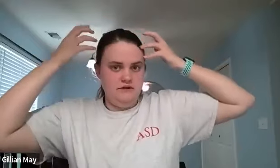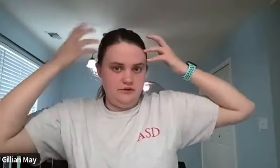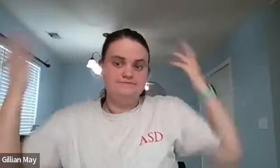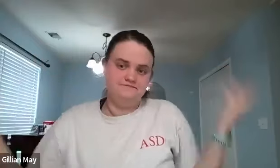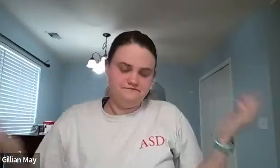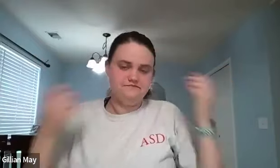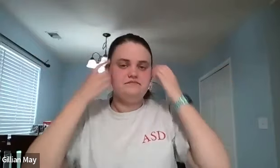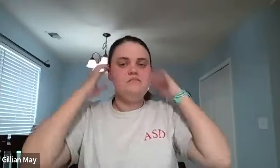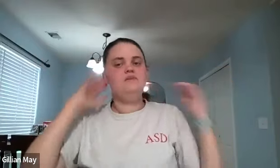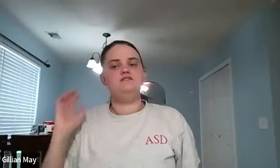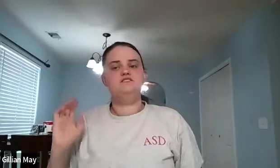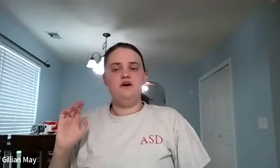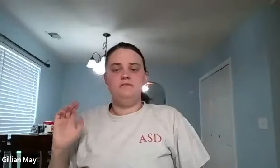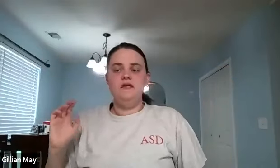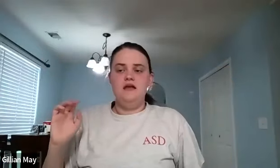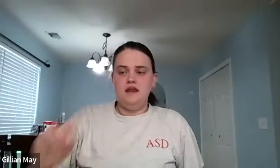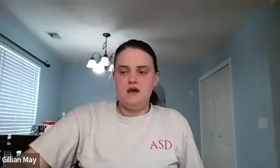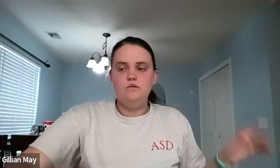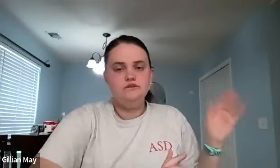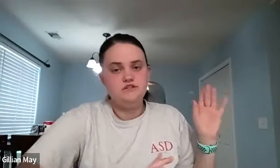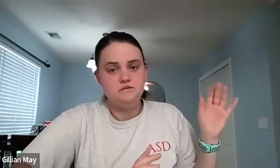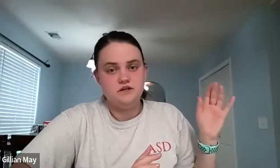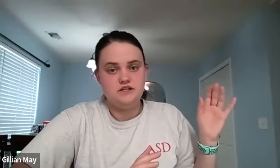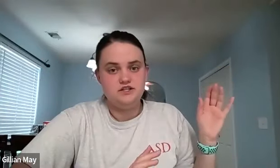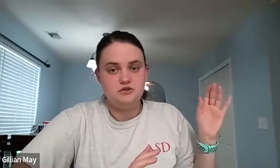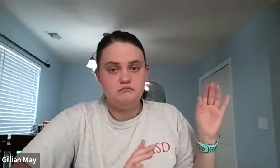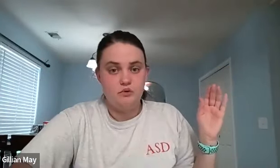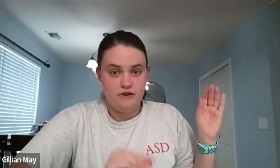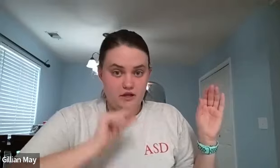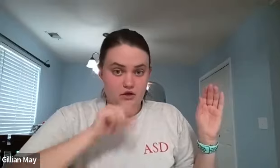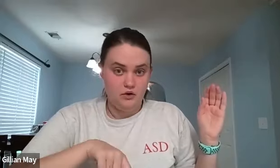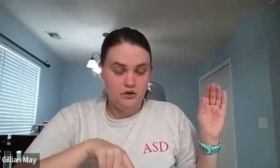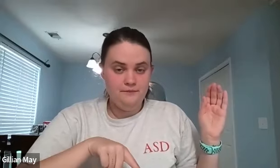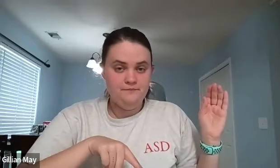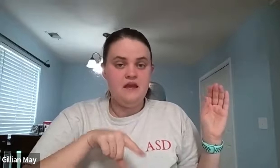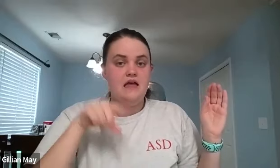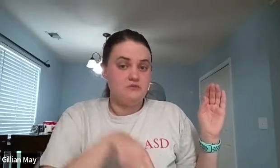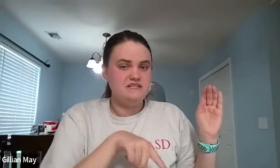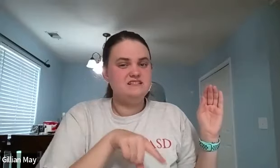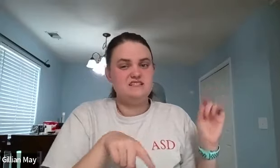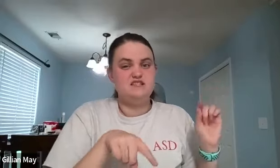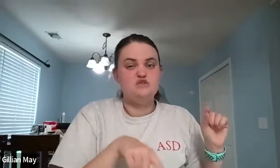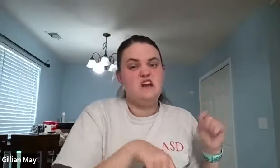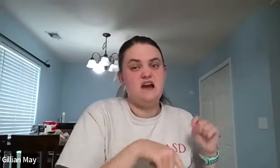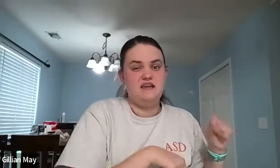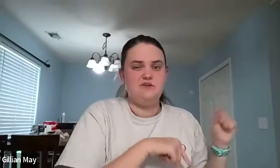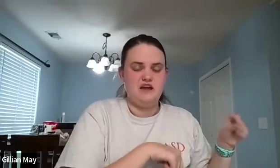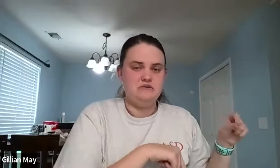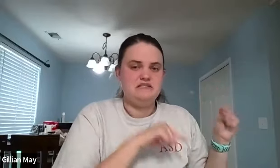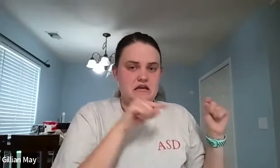here. So now what we'll do is we're going to do boy and girl. And the reason is because those tie in with how you would say